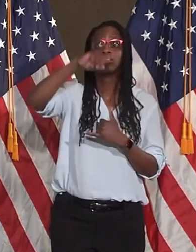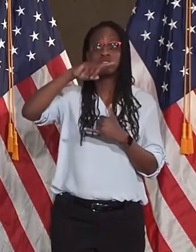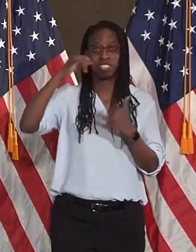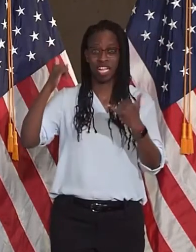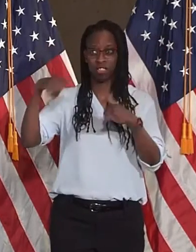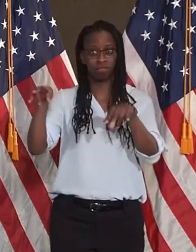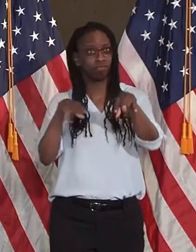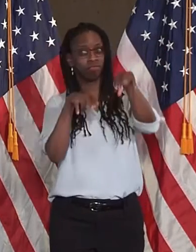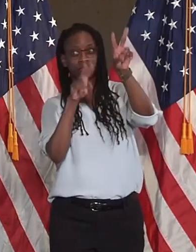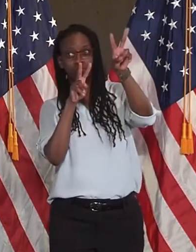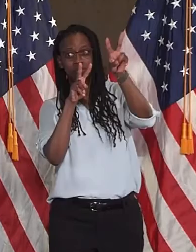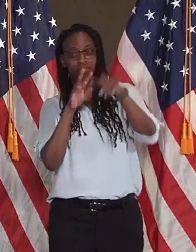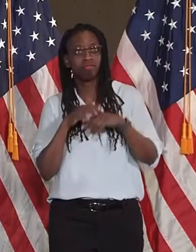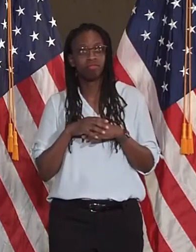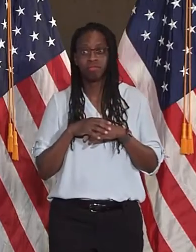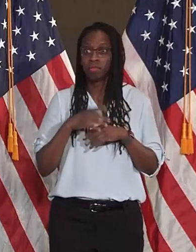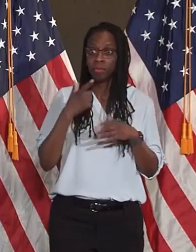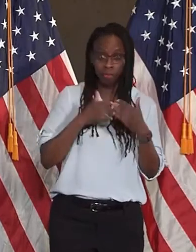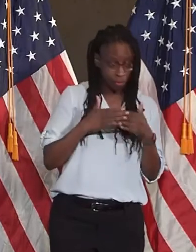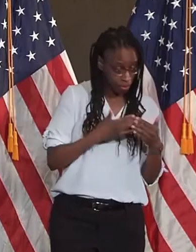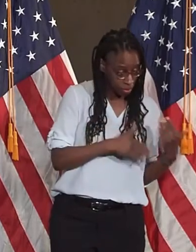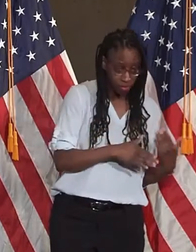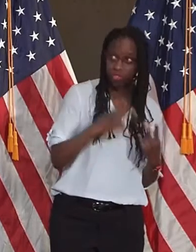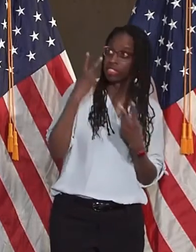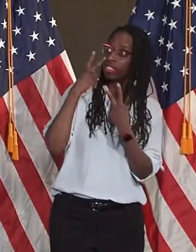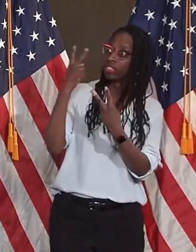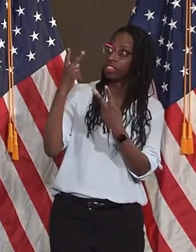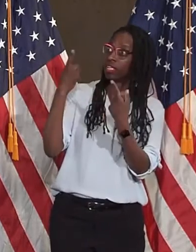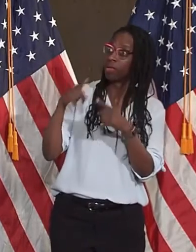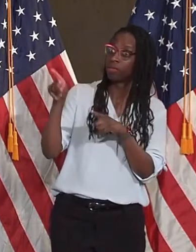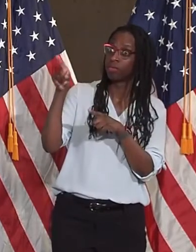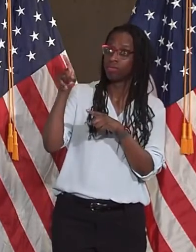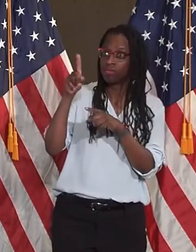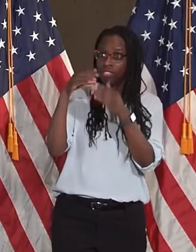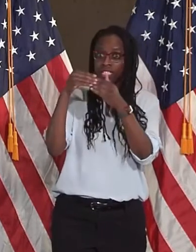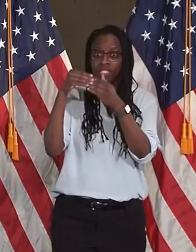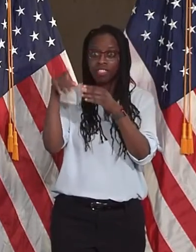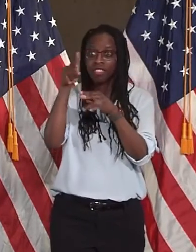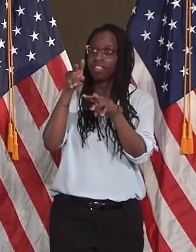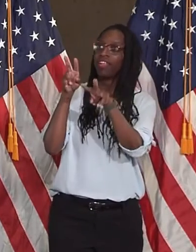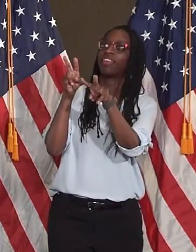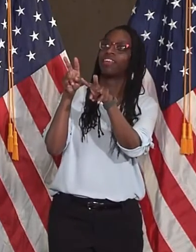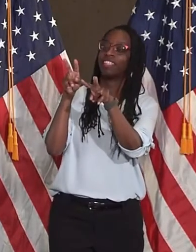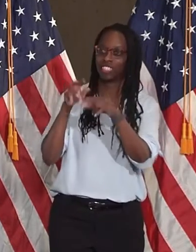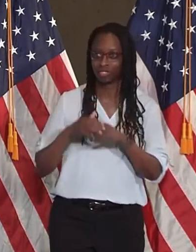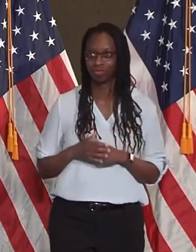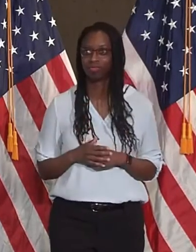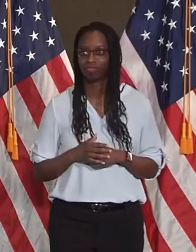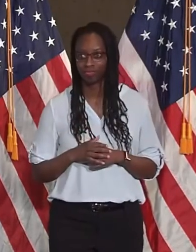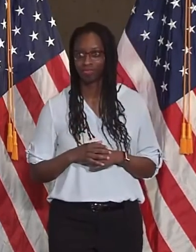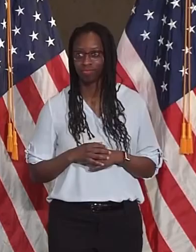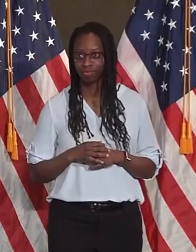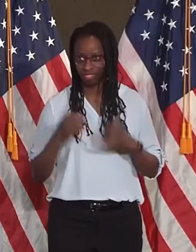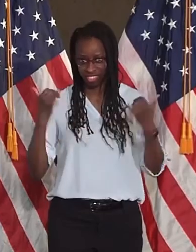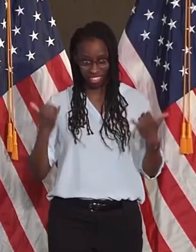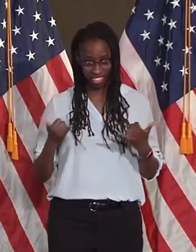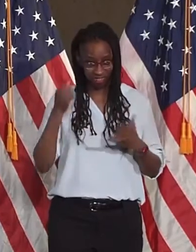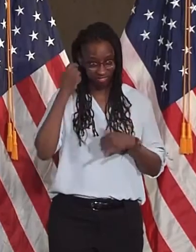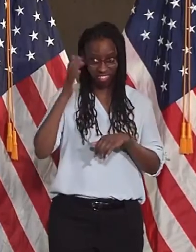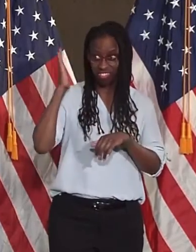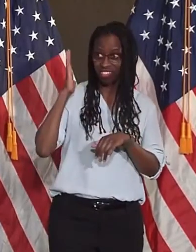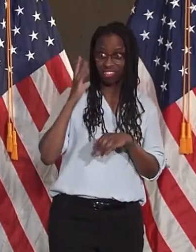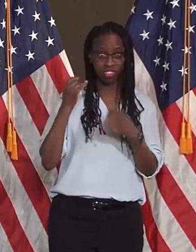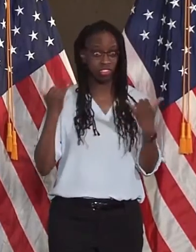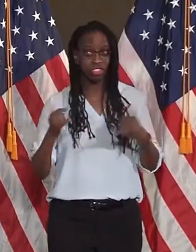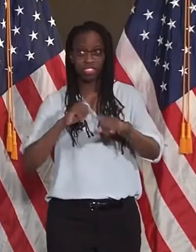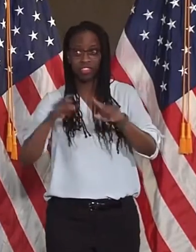a Black woman on our city council. And today, my six-year-old granddaughter, Rosie, and other little girls